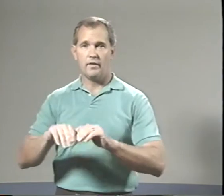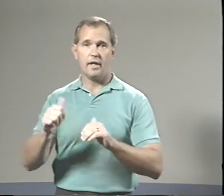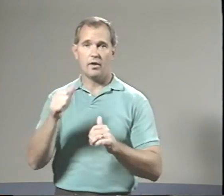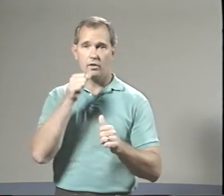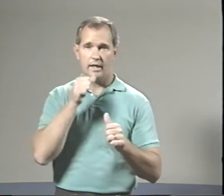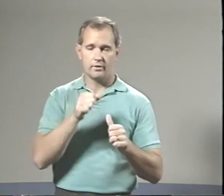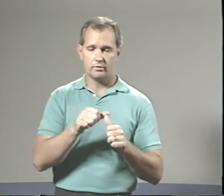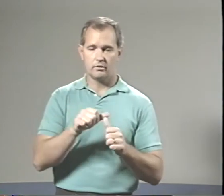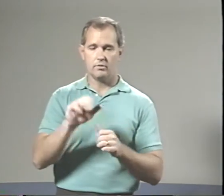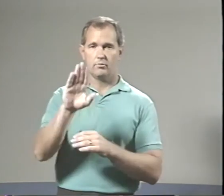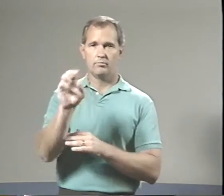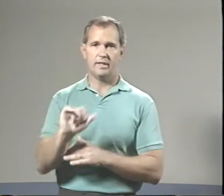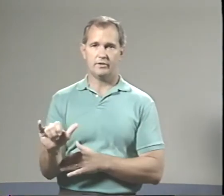other letters, busy.